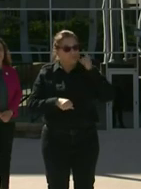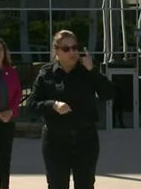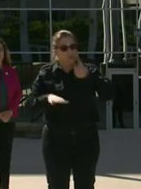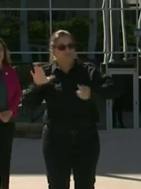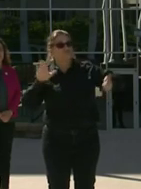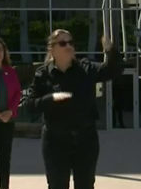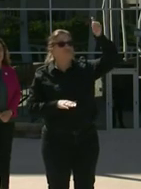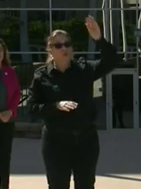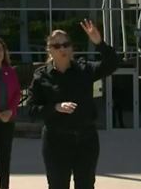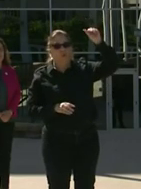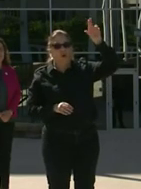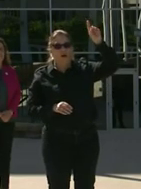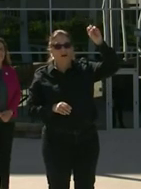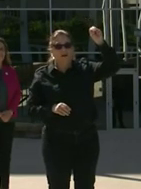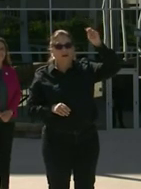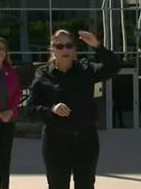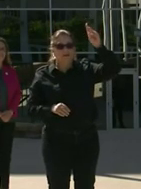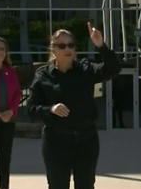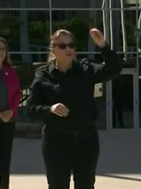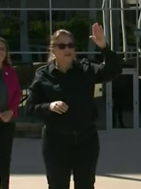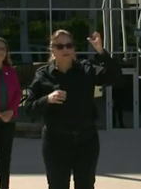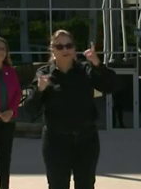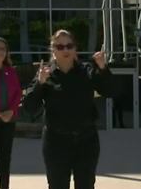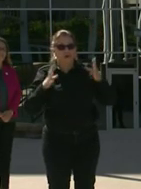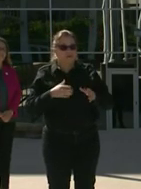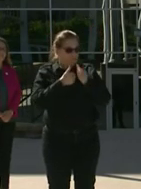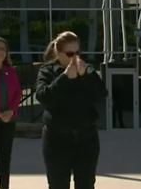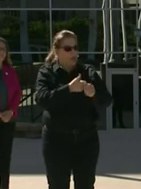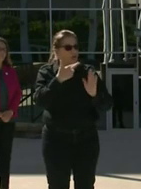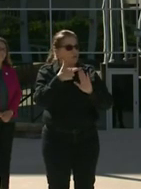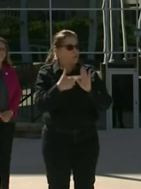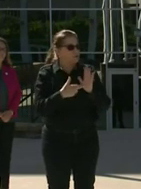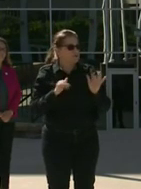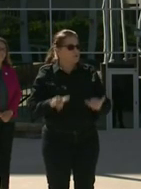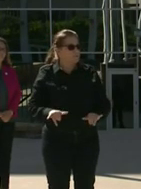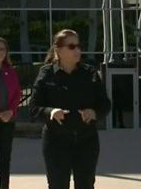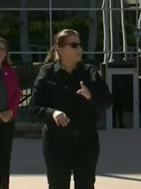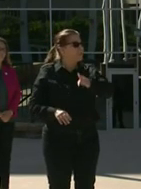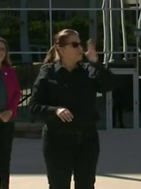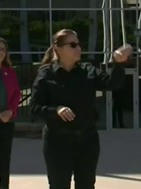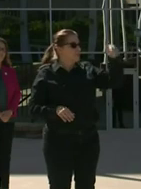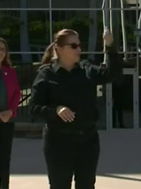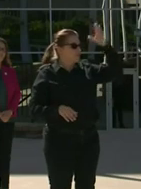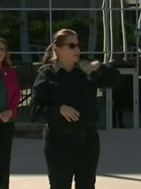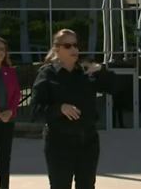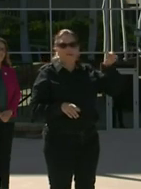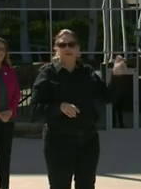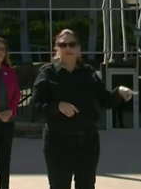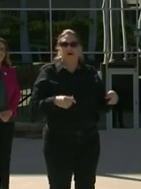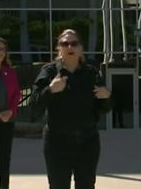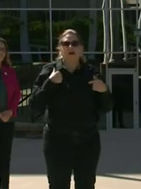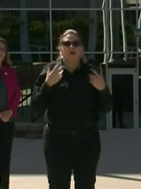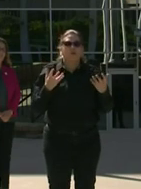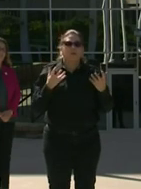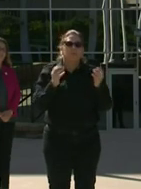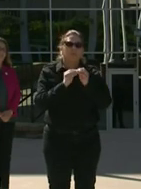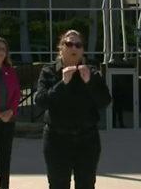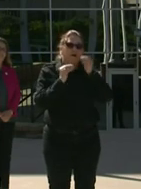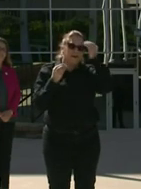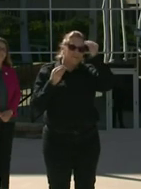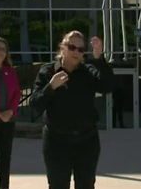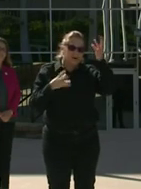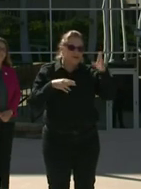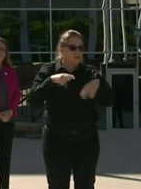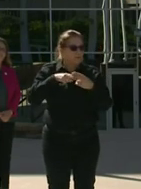Yes. Can you give us some more information on the drive-through and walk-up site at UMC? What's the scope of it? The days, the hours,